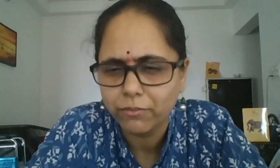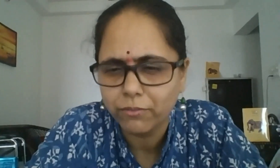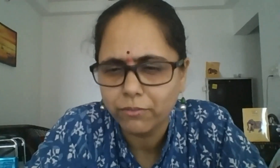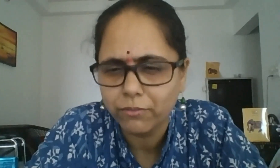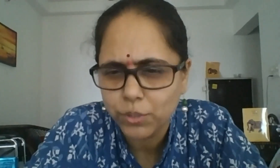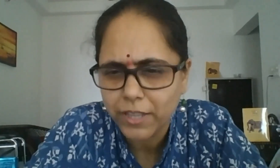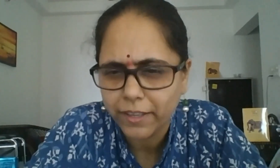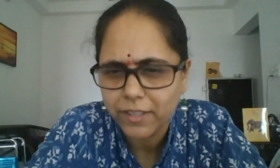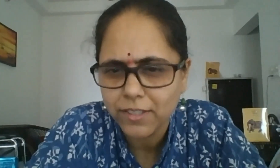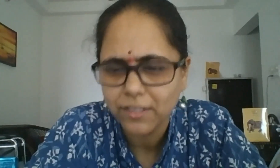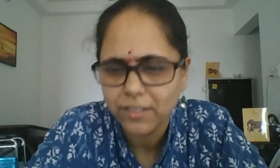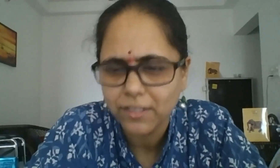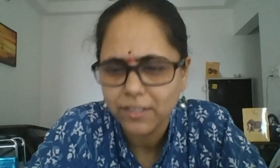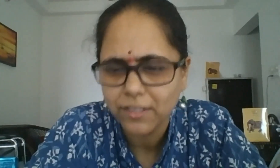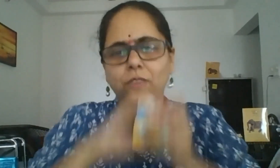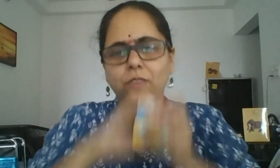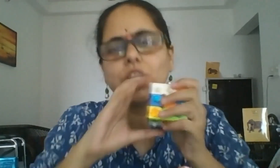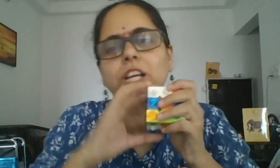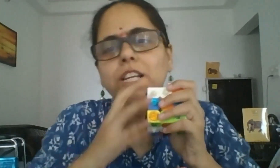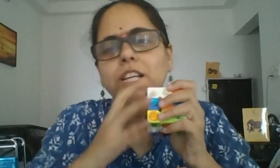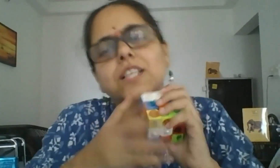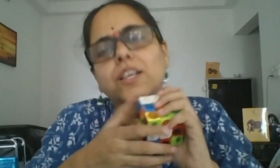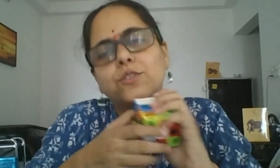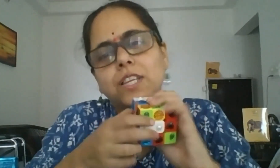few seconds. What colors are you seeing?